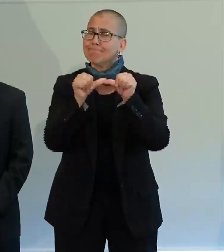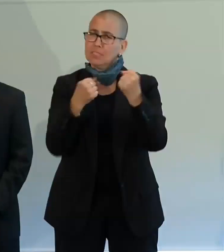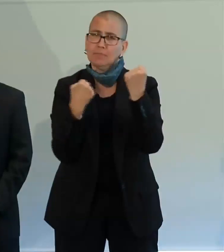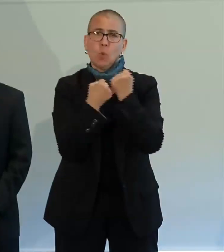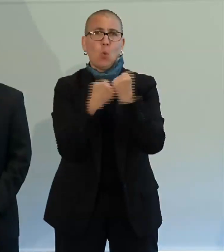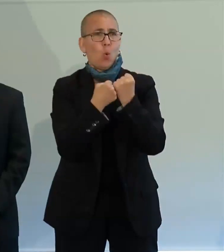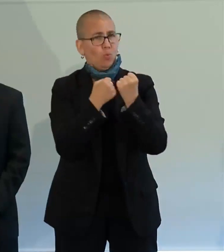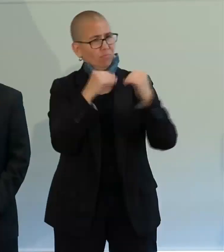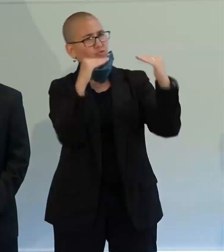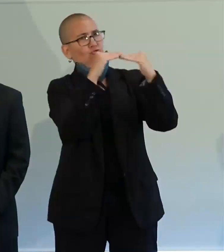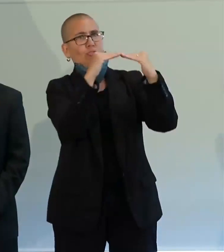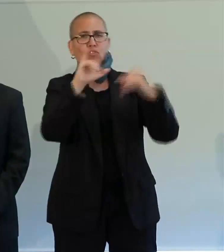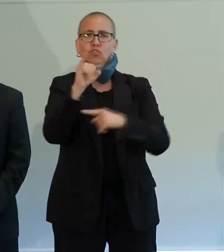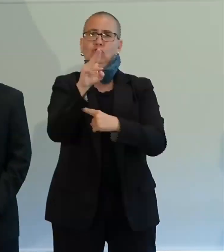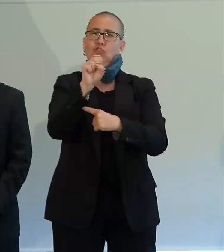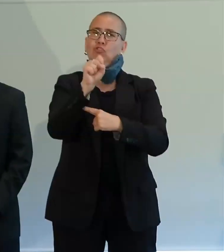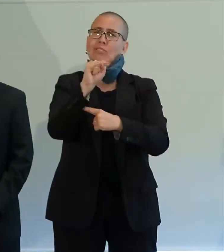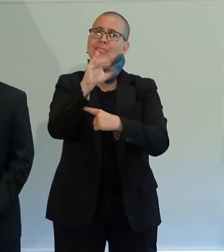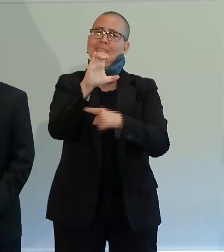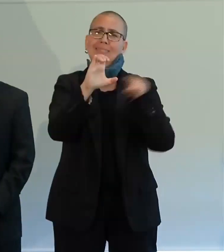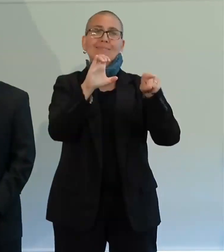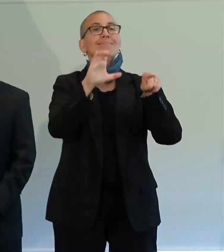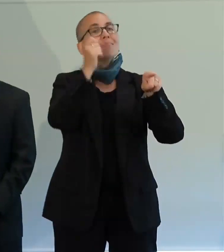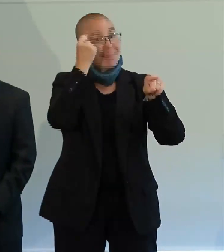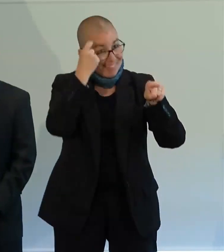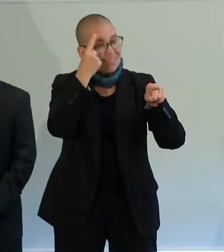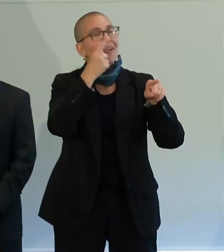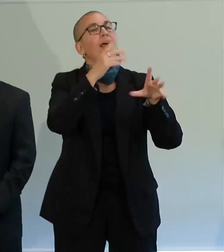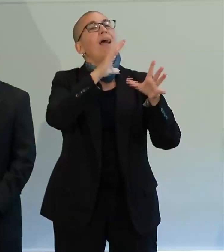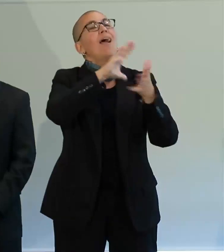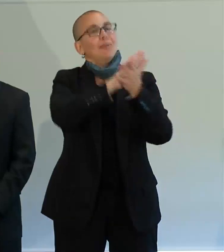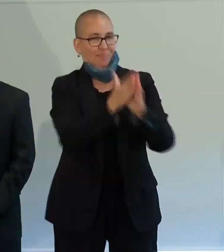peaceful manner. It is their right to express themselves.